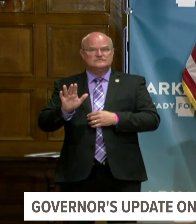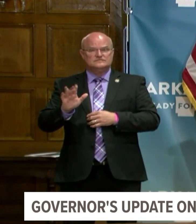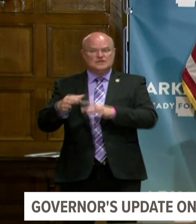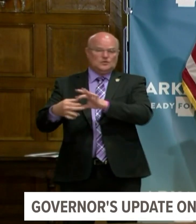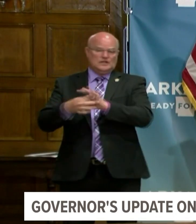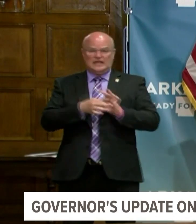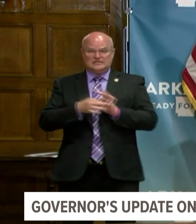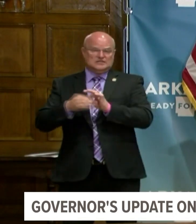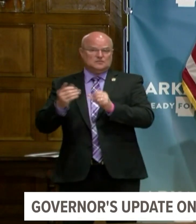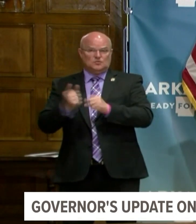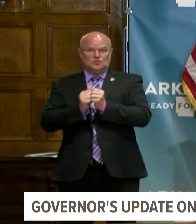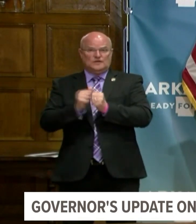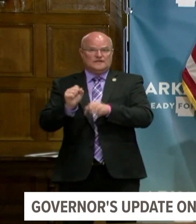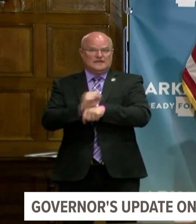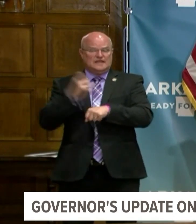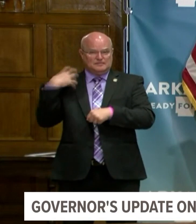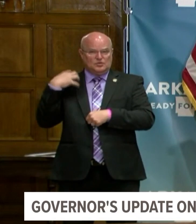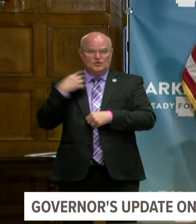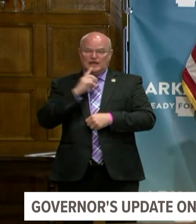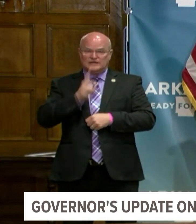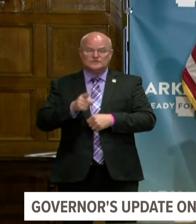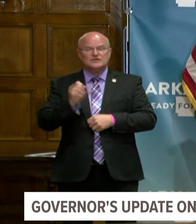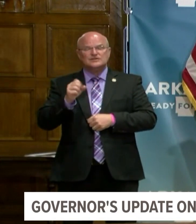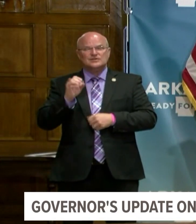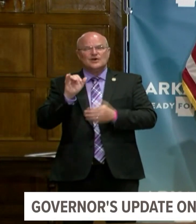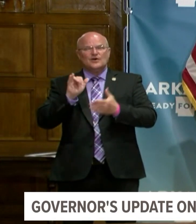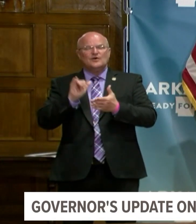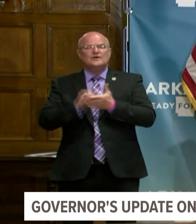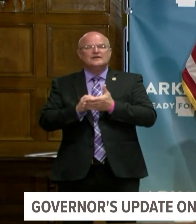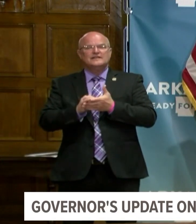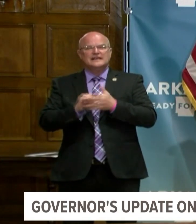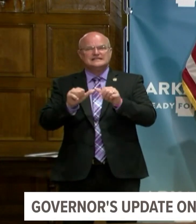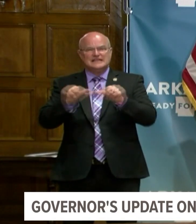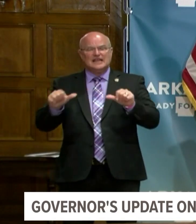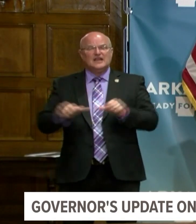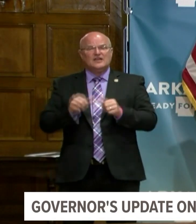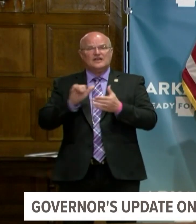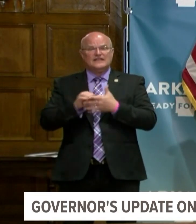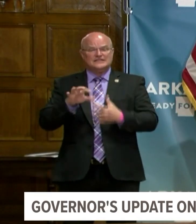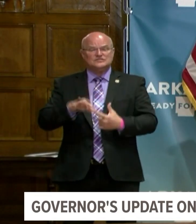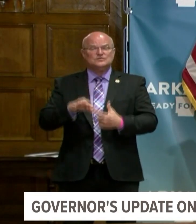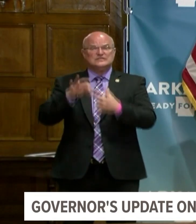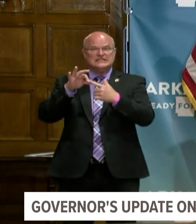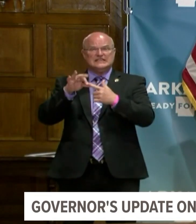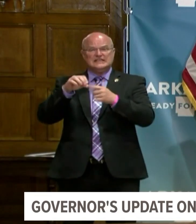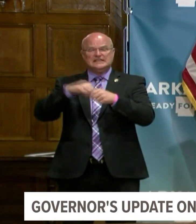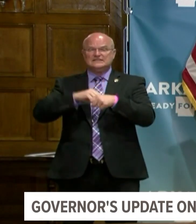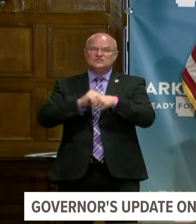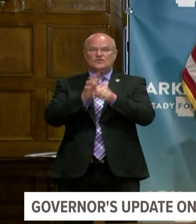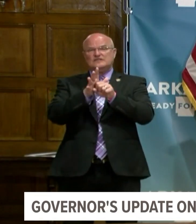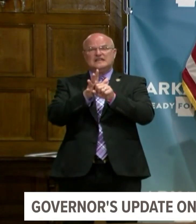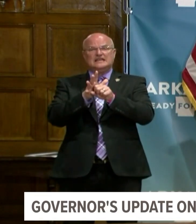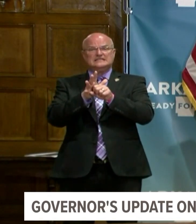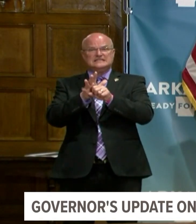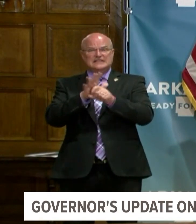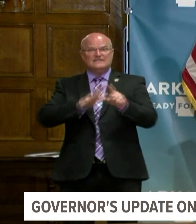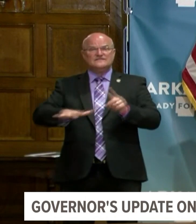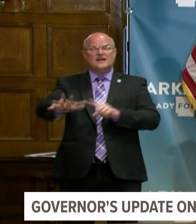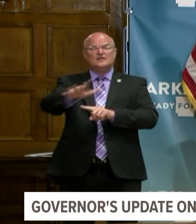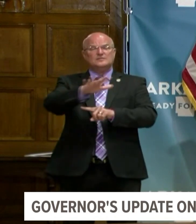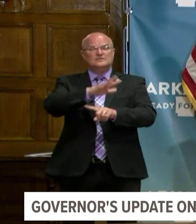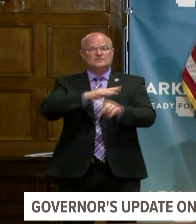their relationship with their employer, actually. And so that's a area that's unique in this COVID-19